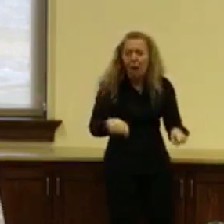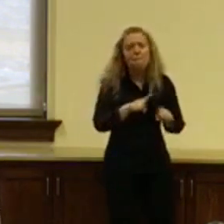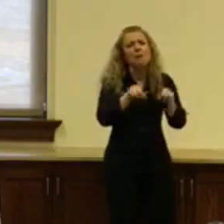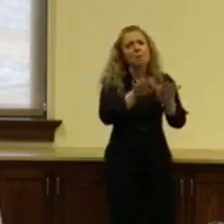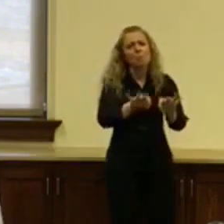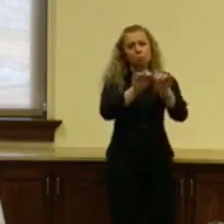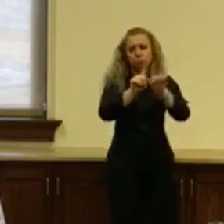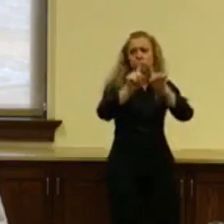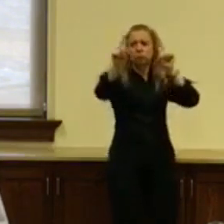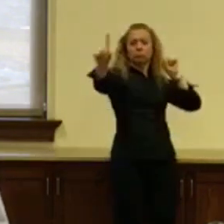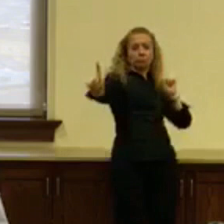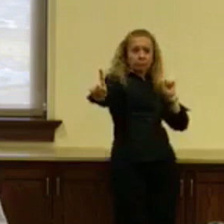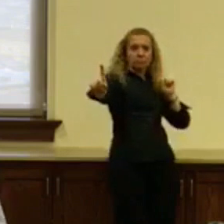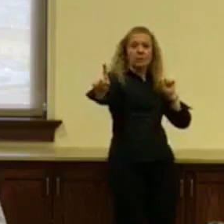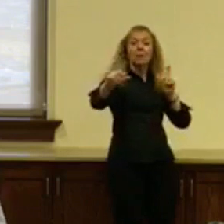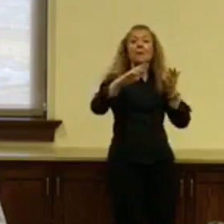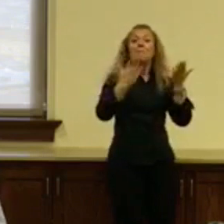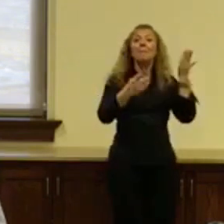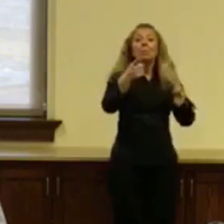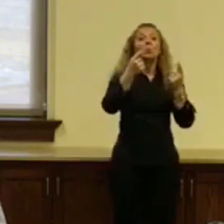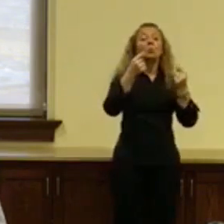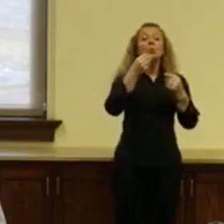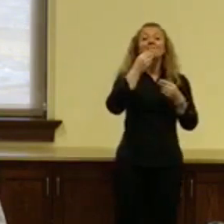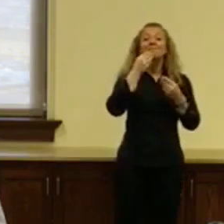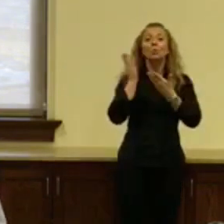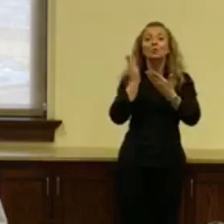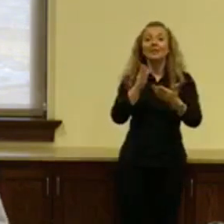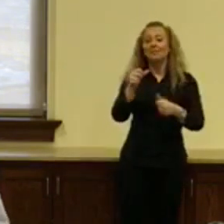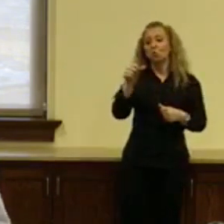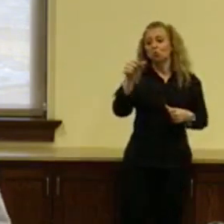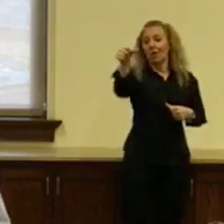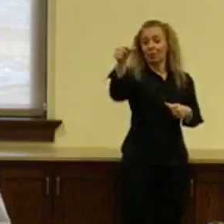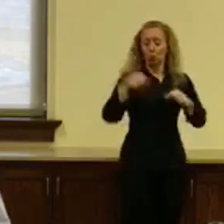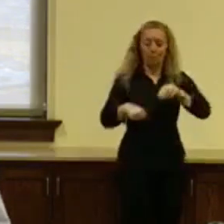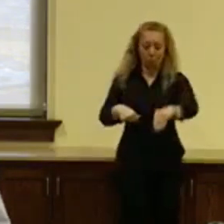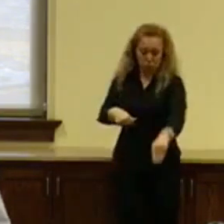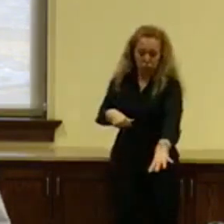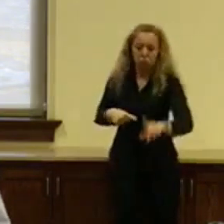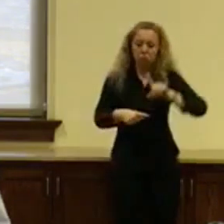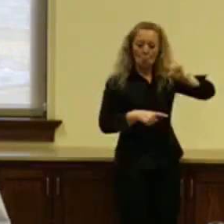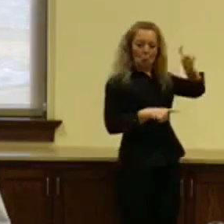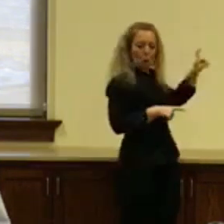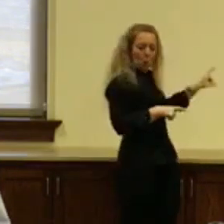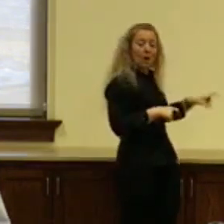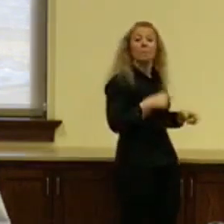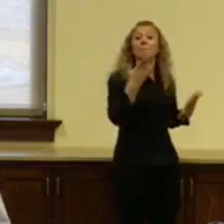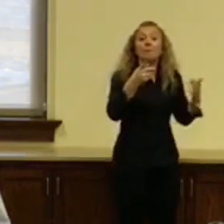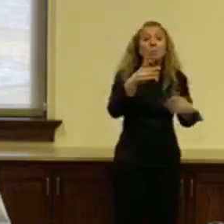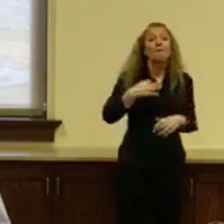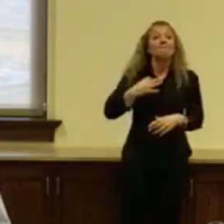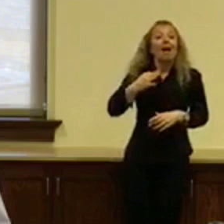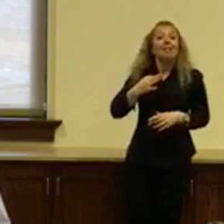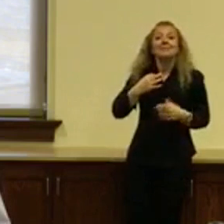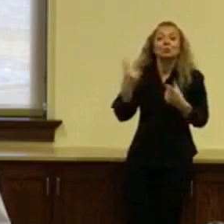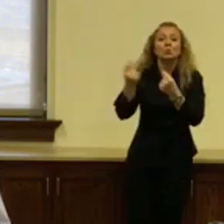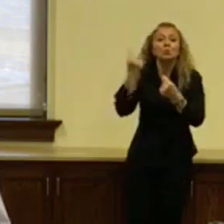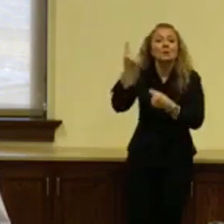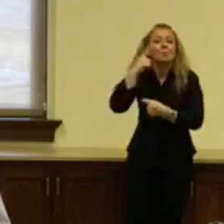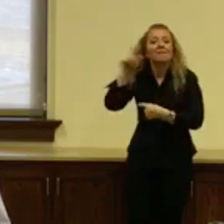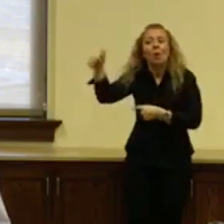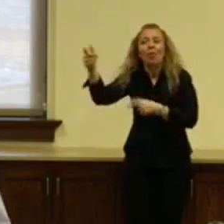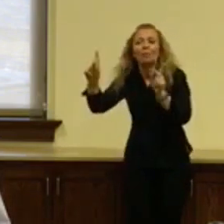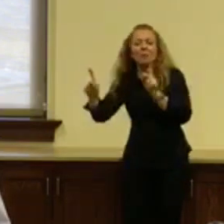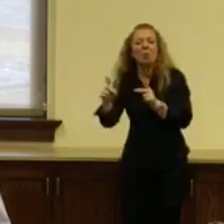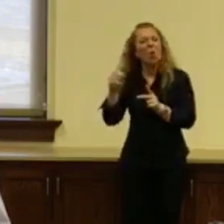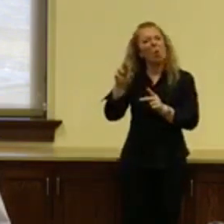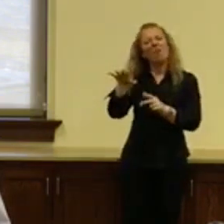volunteering, and this may mean ringing a doorbell with a food delivery and then stepping away from the door, volunteering on your own, looking for volunteer groups that